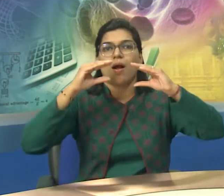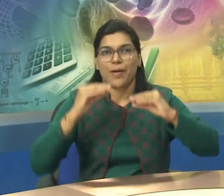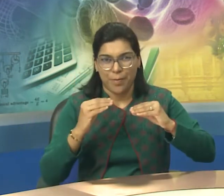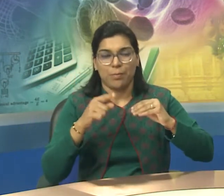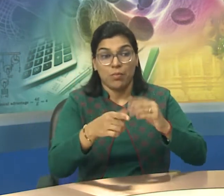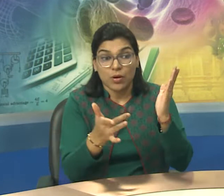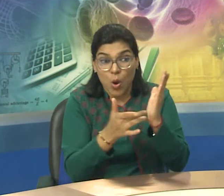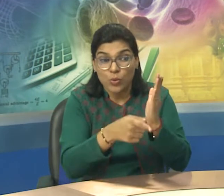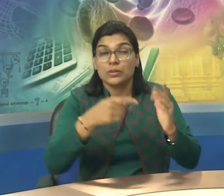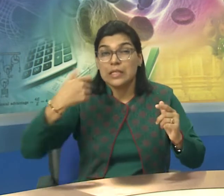and bring